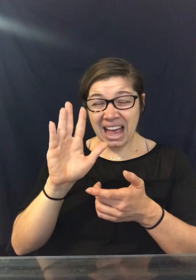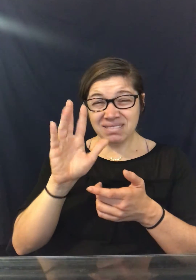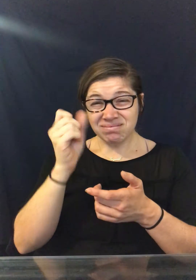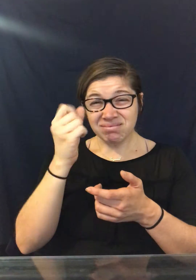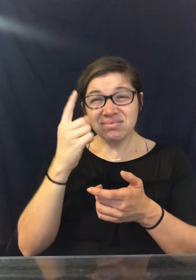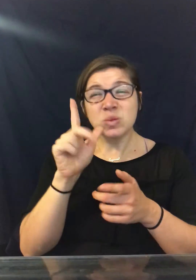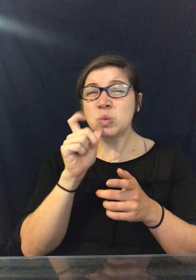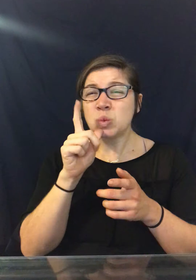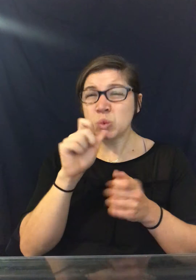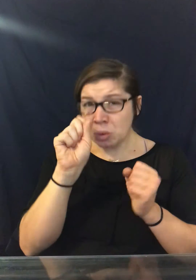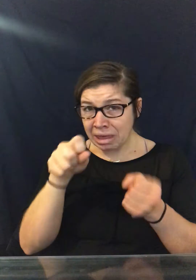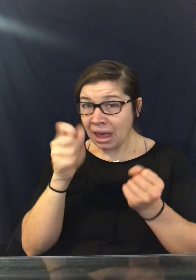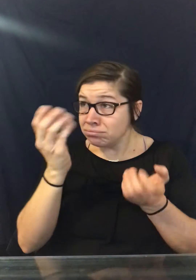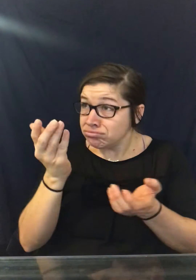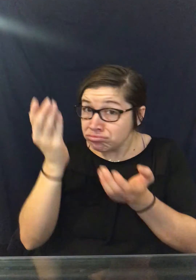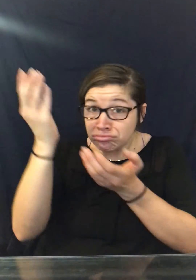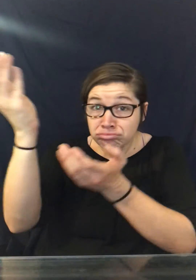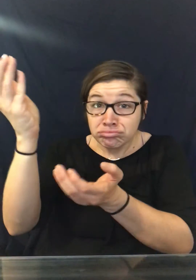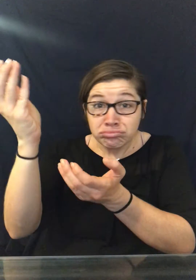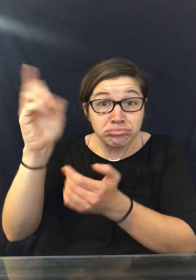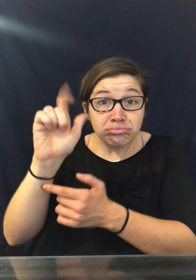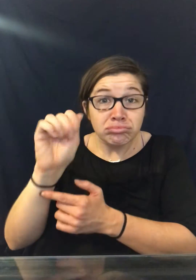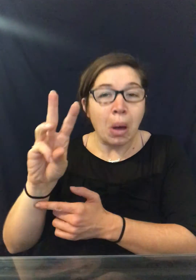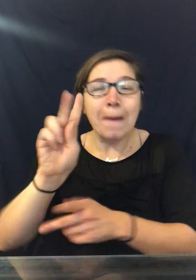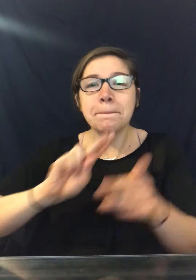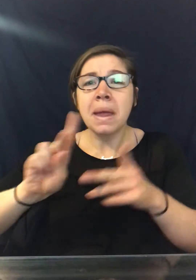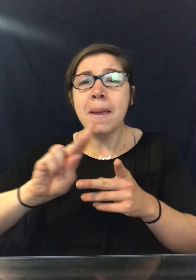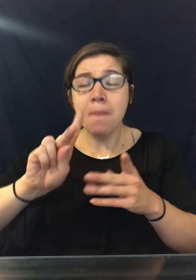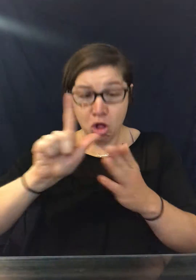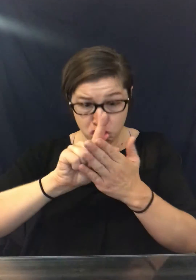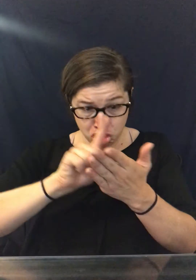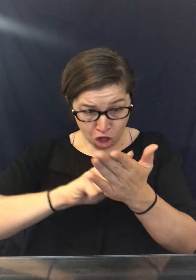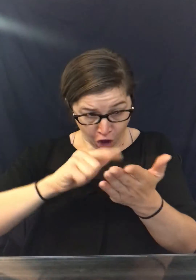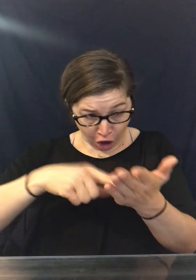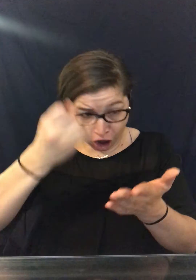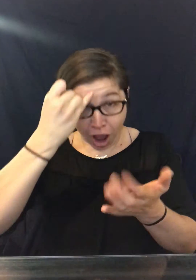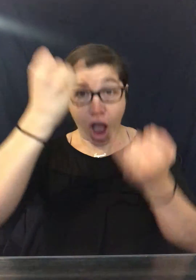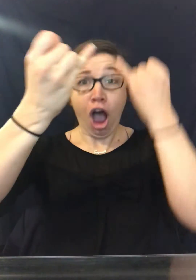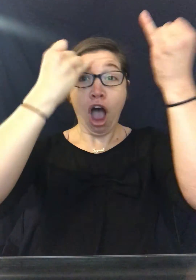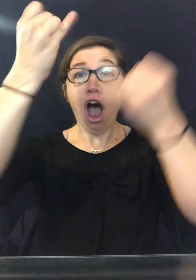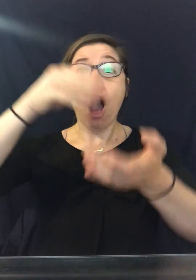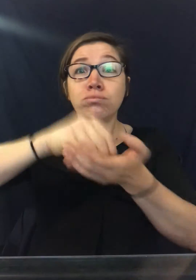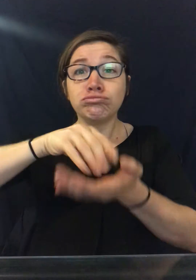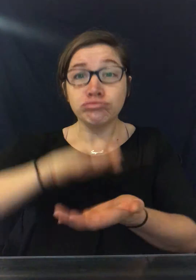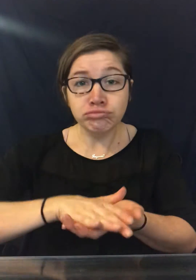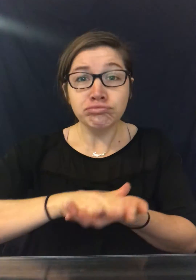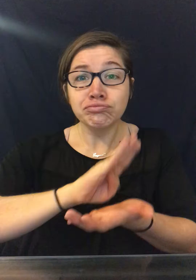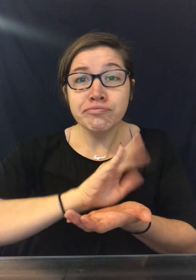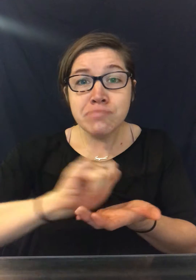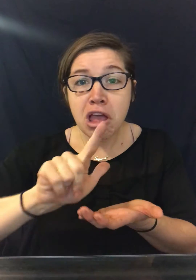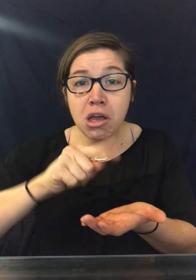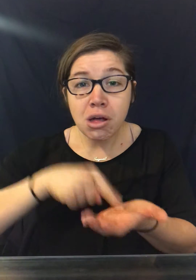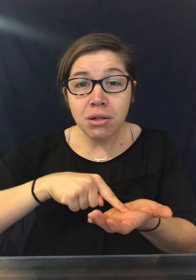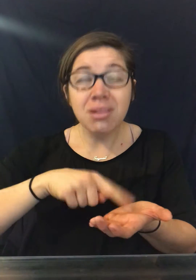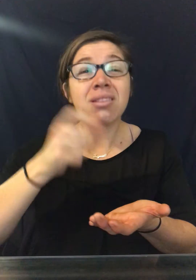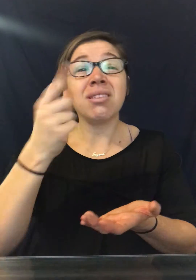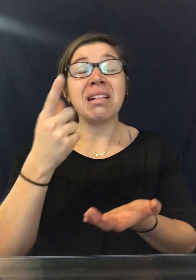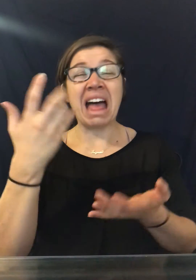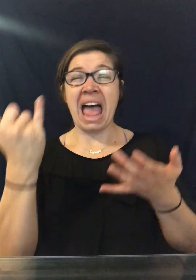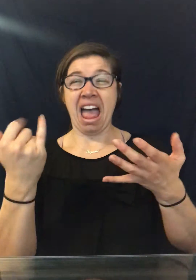an idea for the law. Here we see 4 different groups of people who might introduce